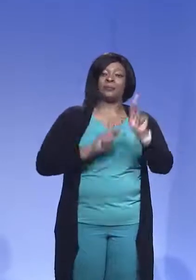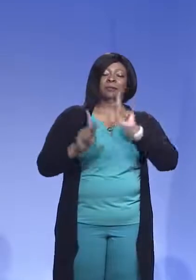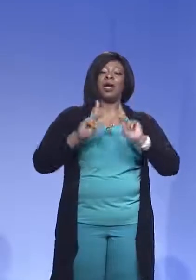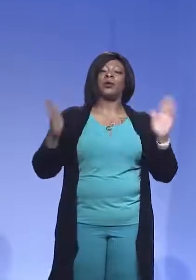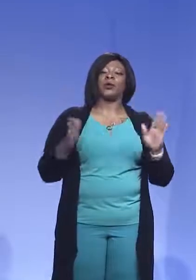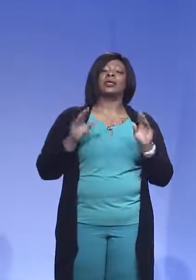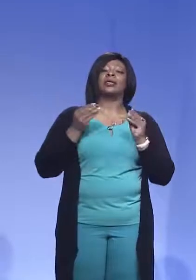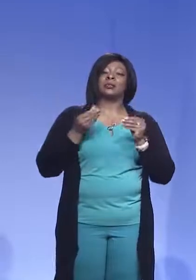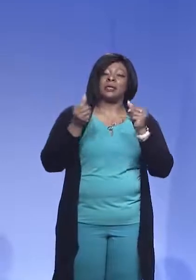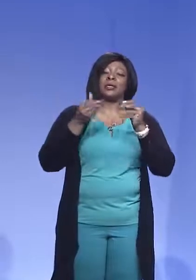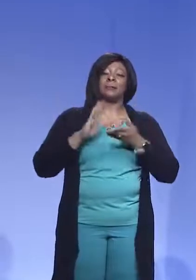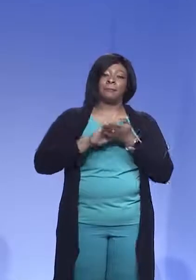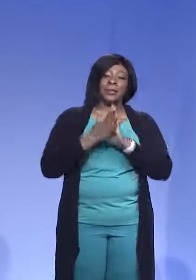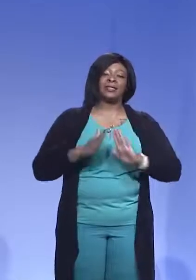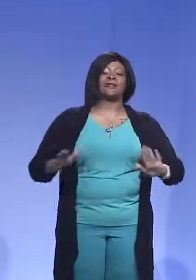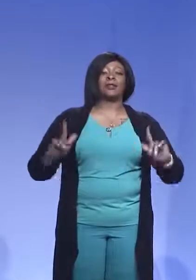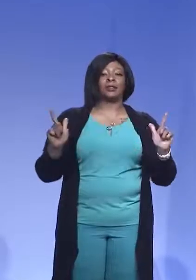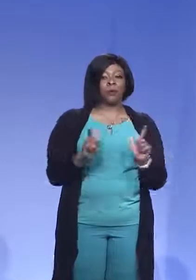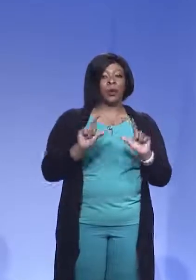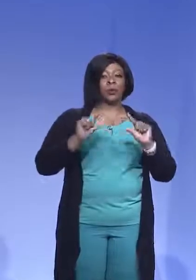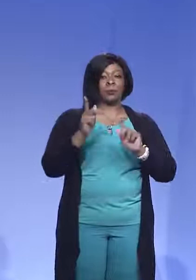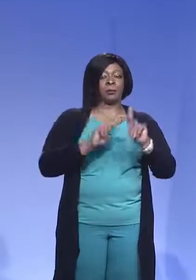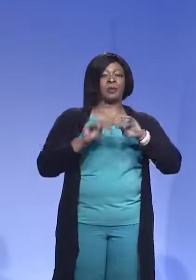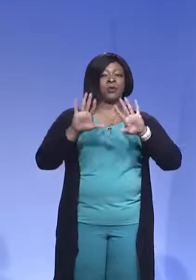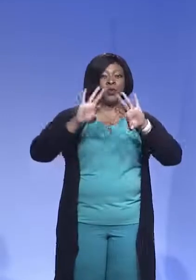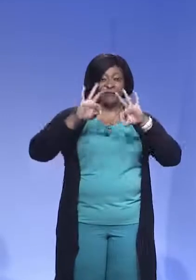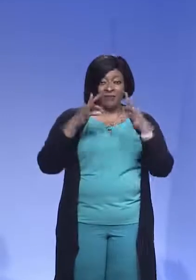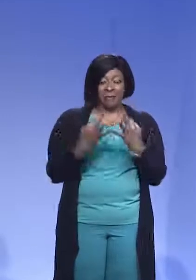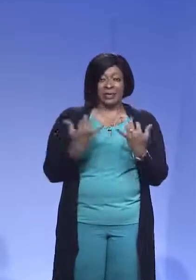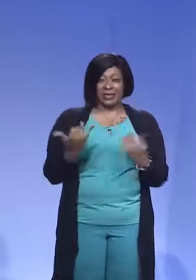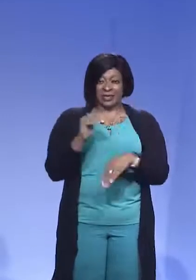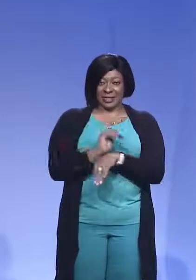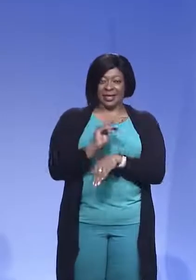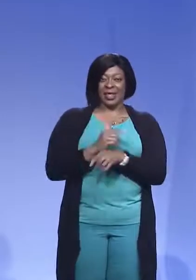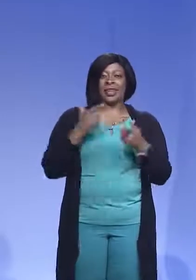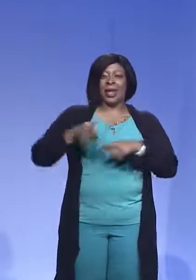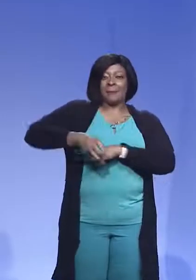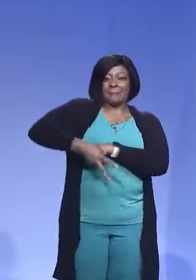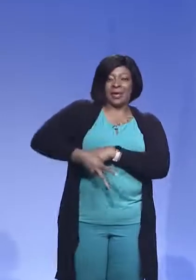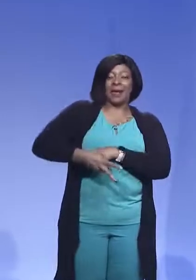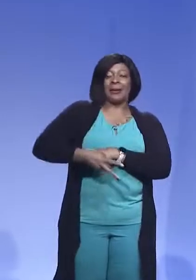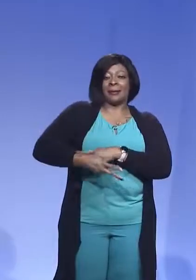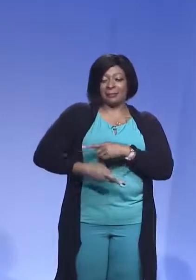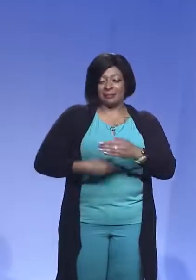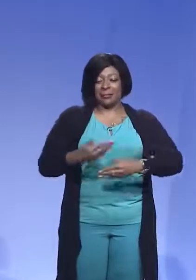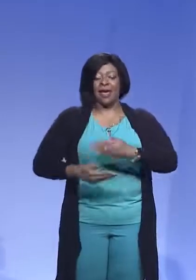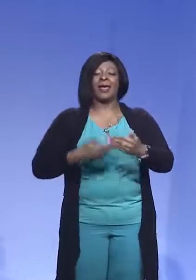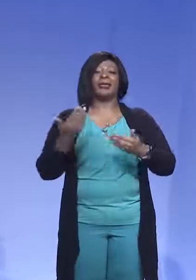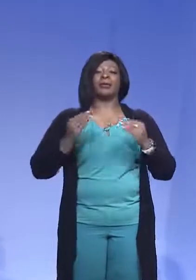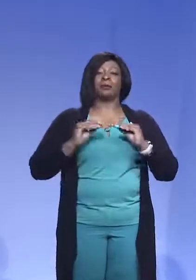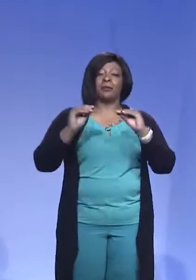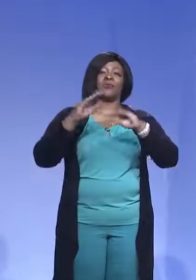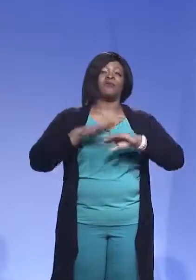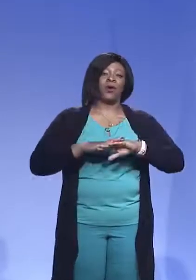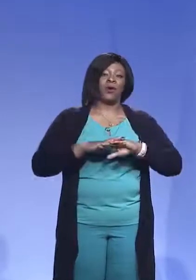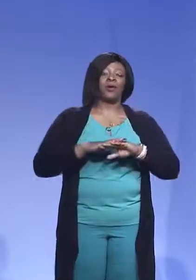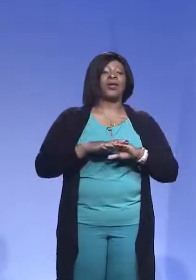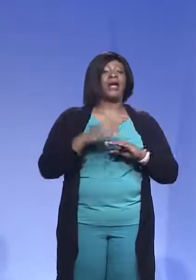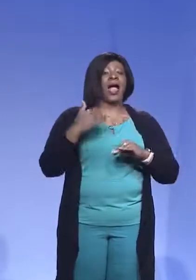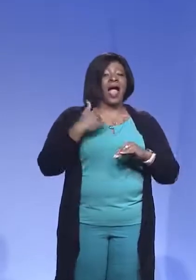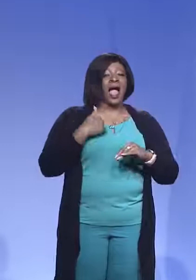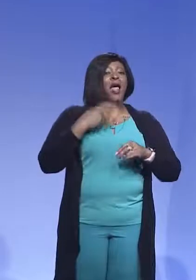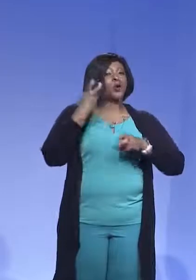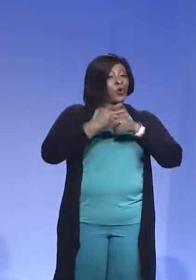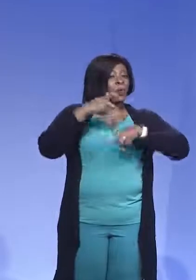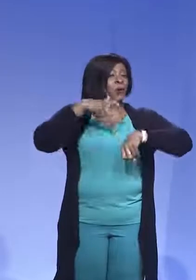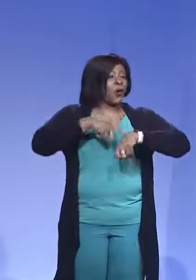spend it peacefully with a small group of people like your family tonight. Let midnight pass and let's move on. We had trouble over the summer